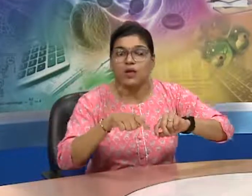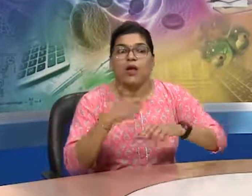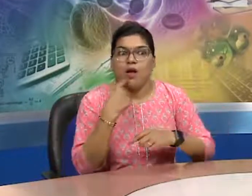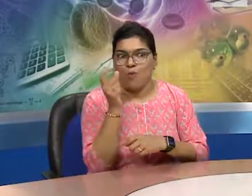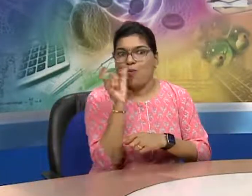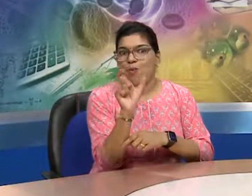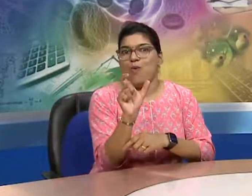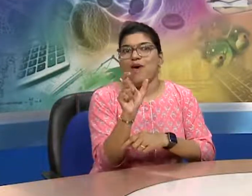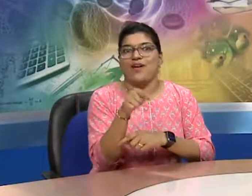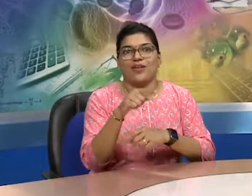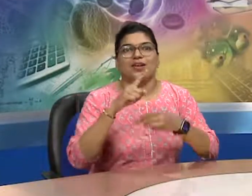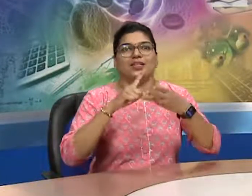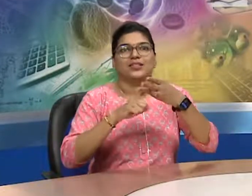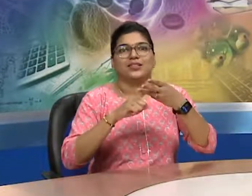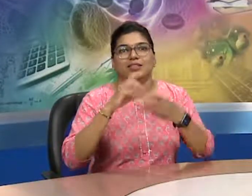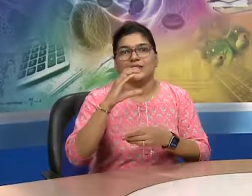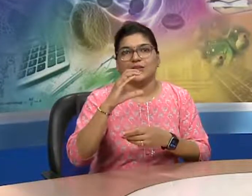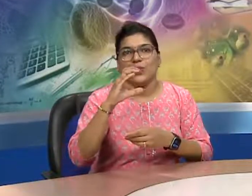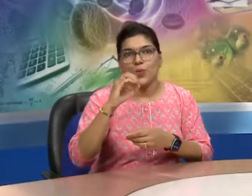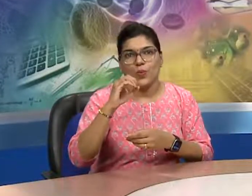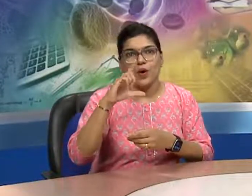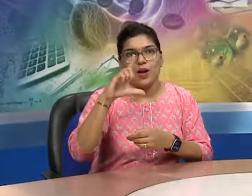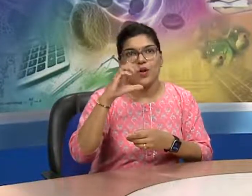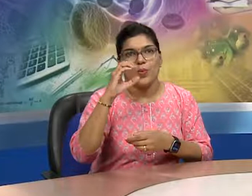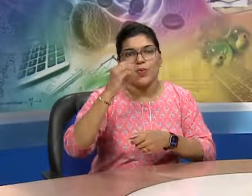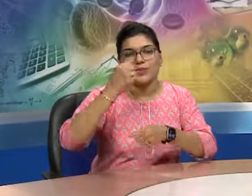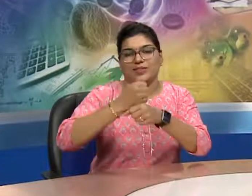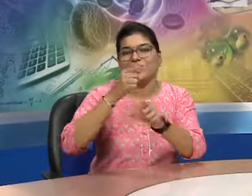living organisms with each other